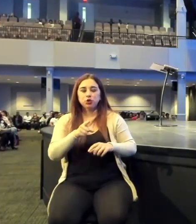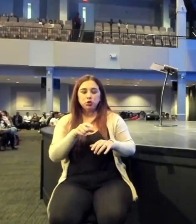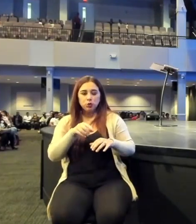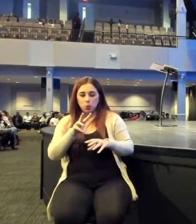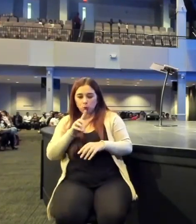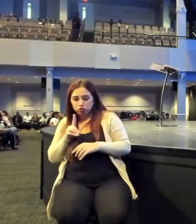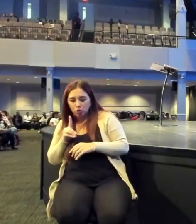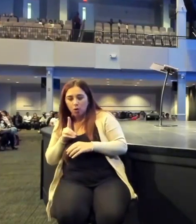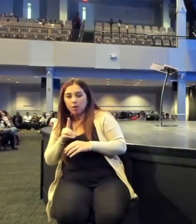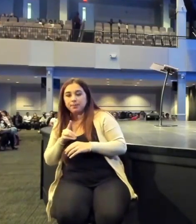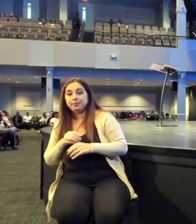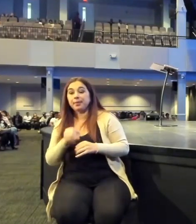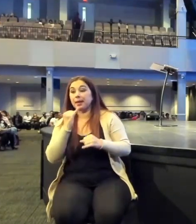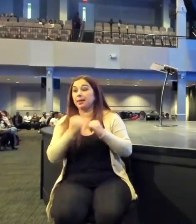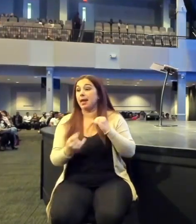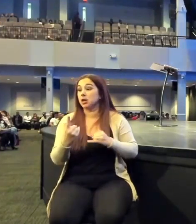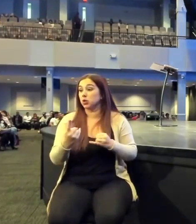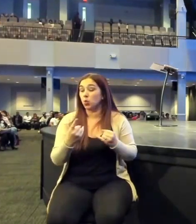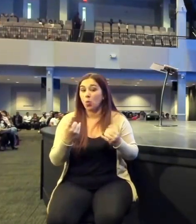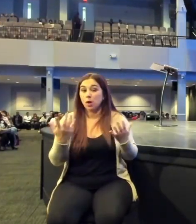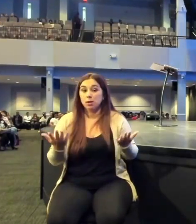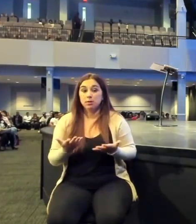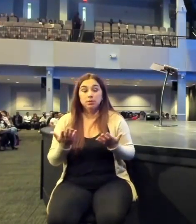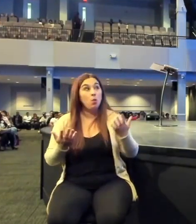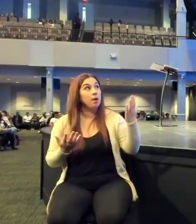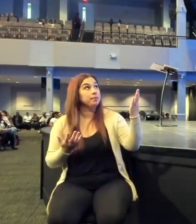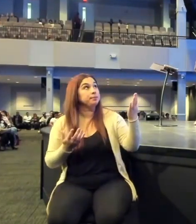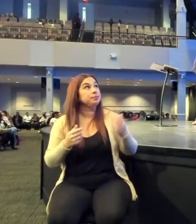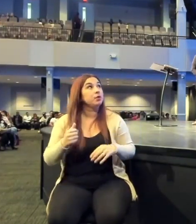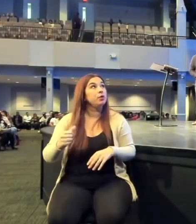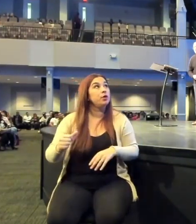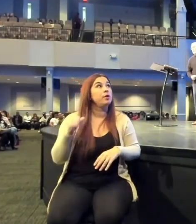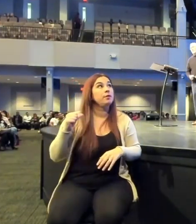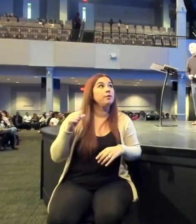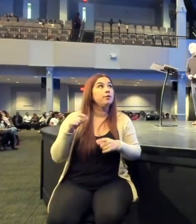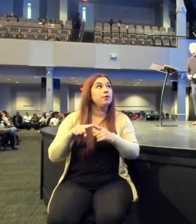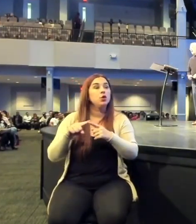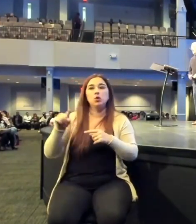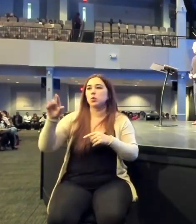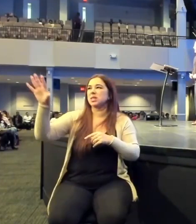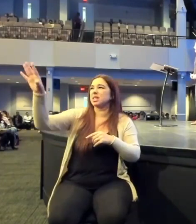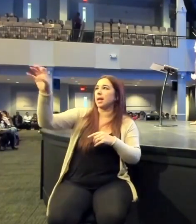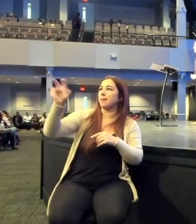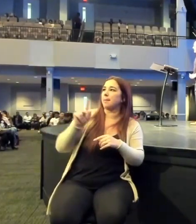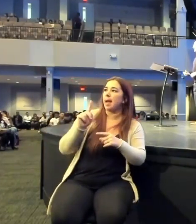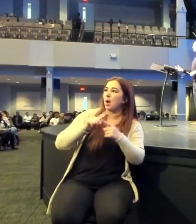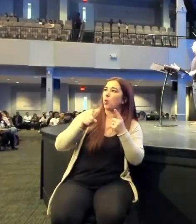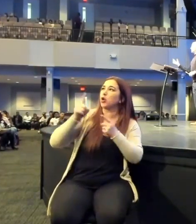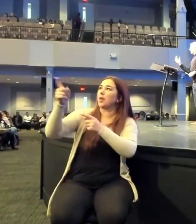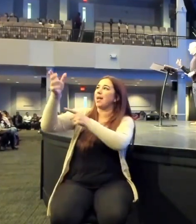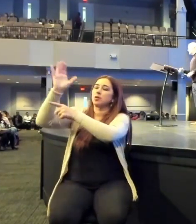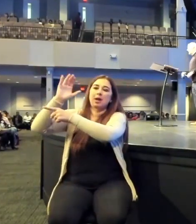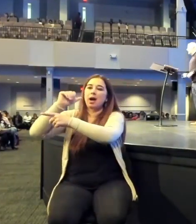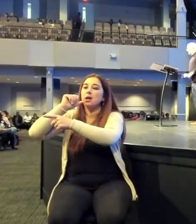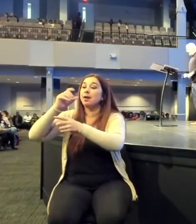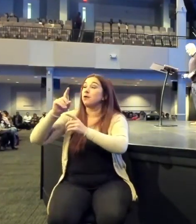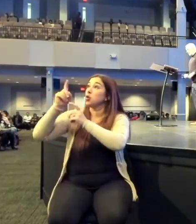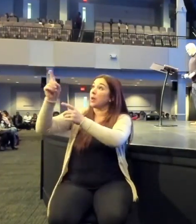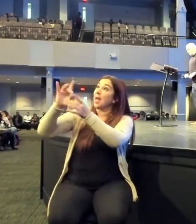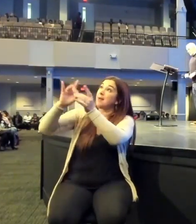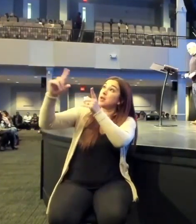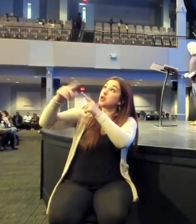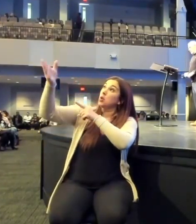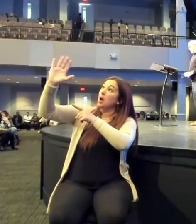in your life. And the last one I'll mention here is this one. Refuse to take back whatever you've given to God. If you gave it to him, don't dare take it